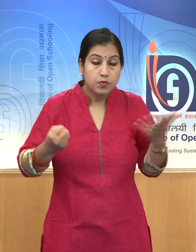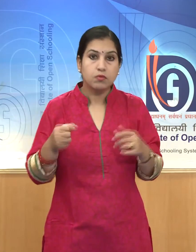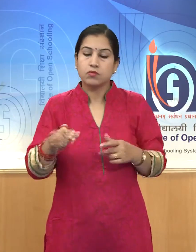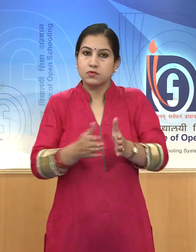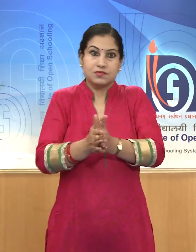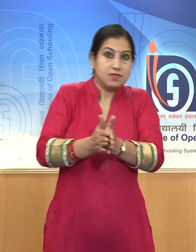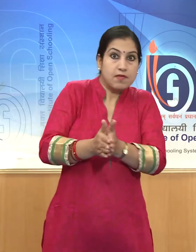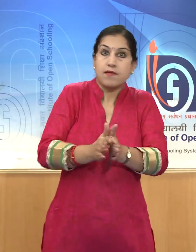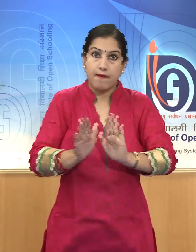inspiration